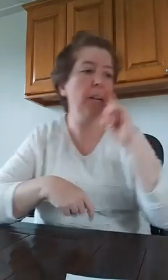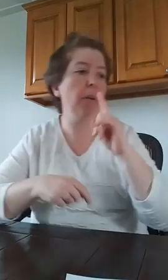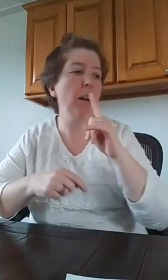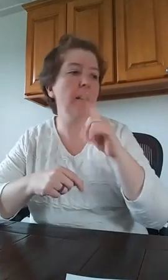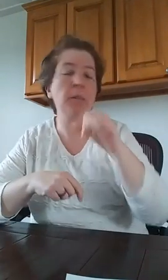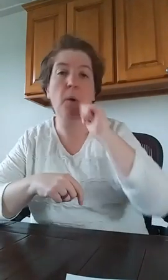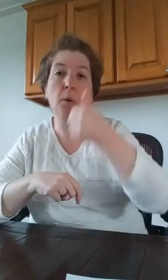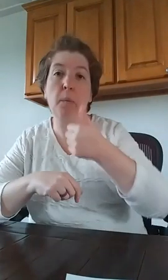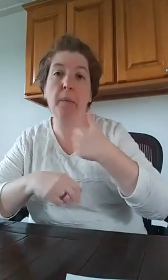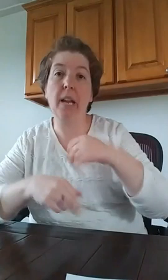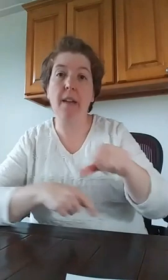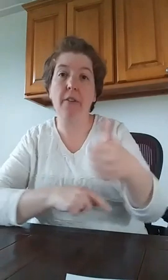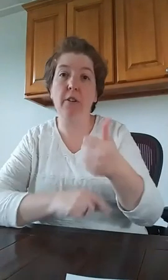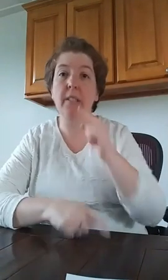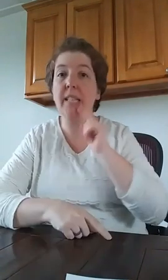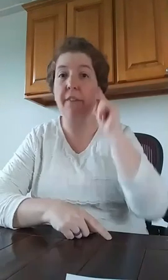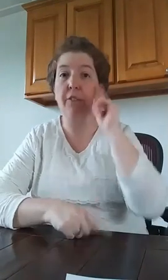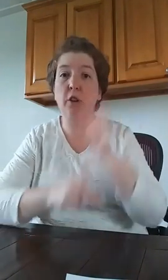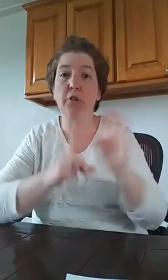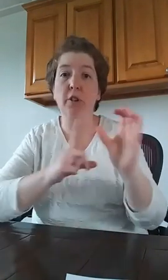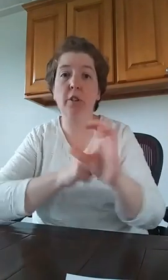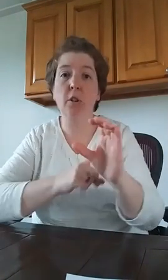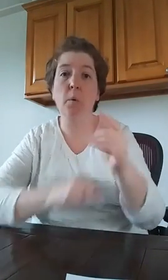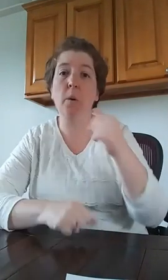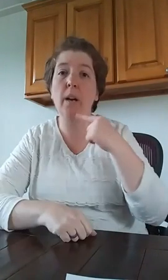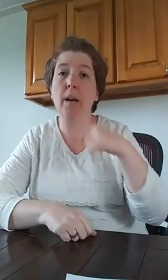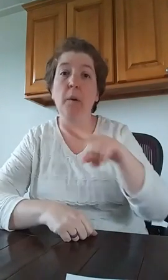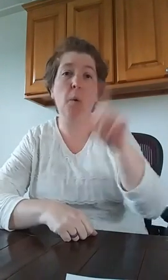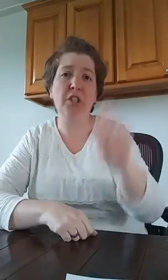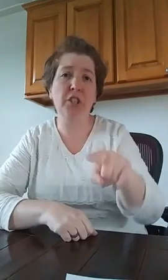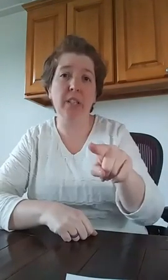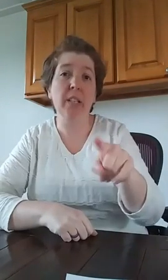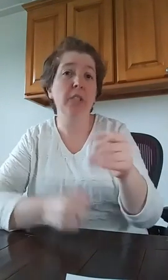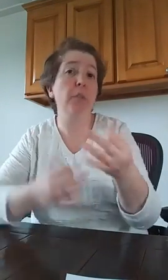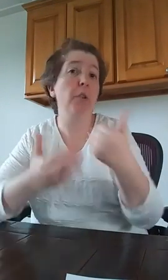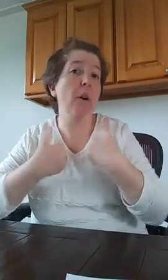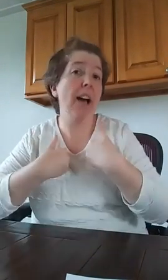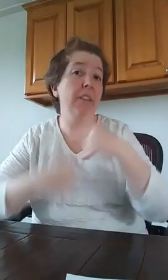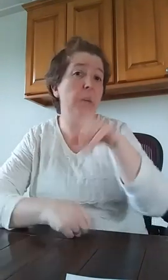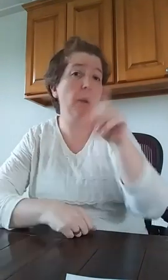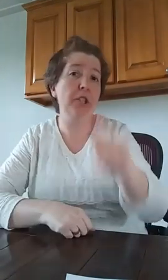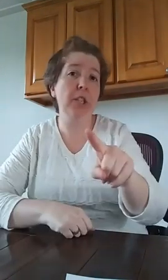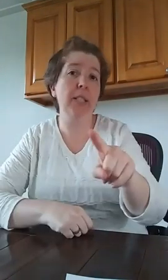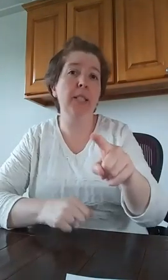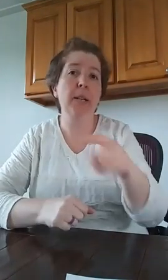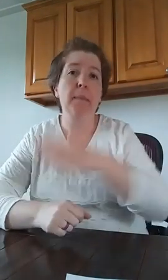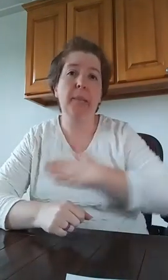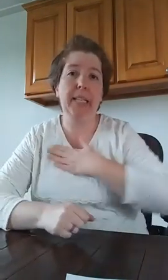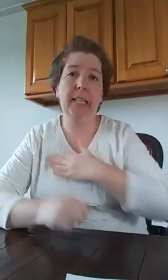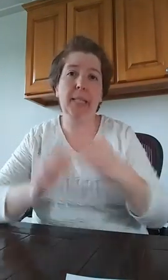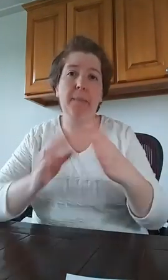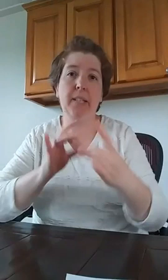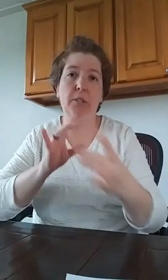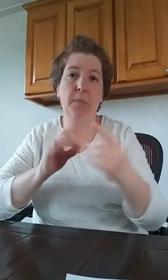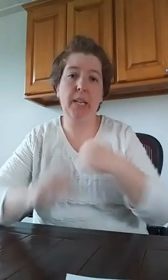uh tomorrow will be another deaf culture or um a question so if you all have any questions please message me